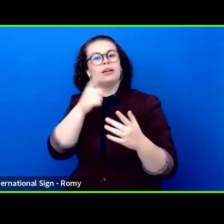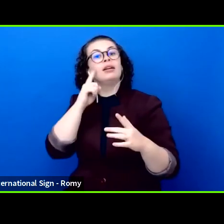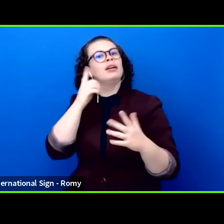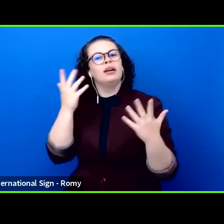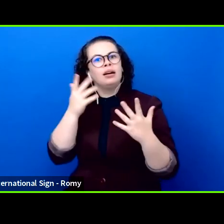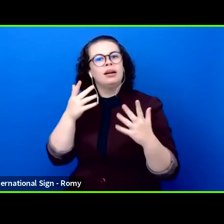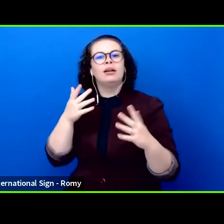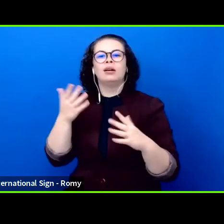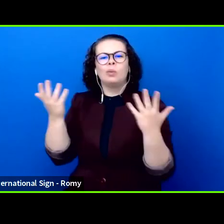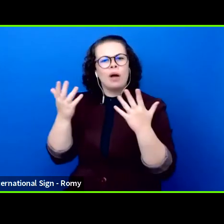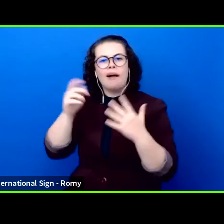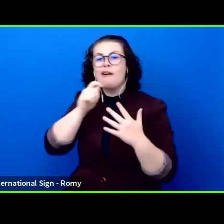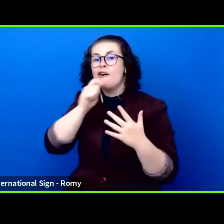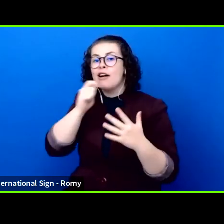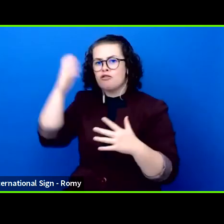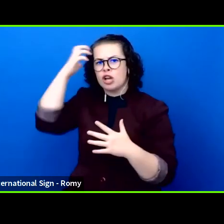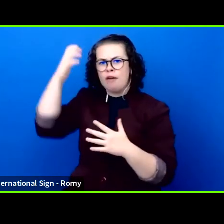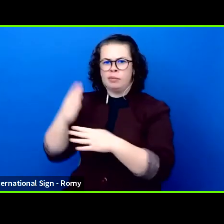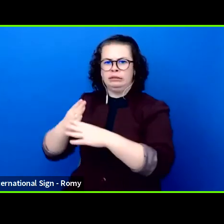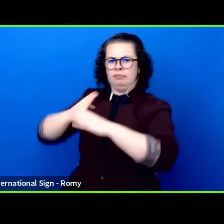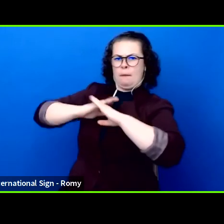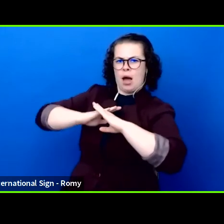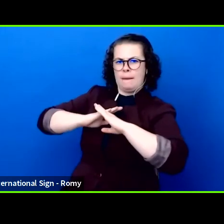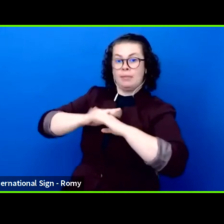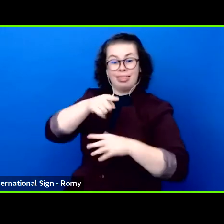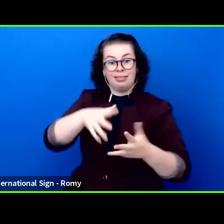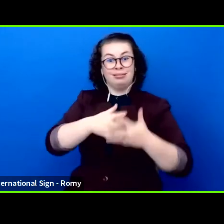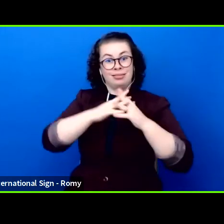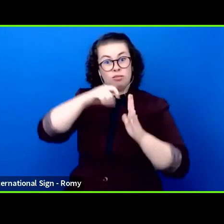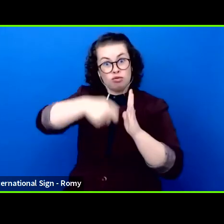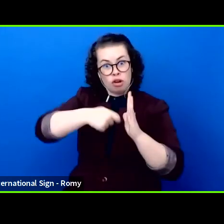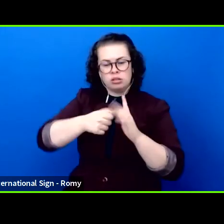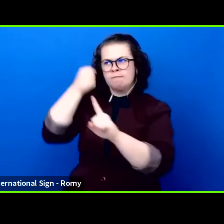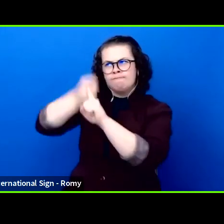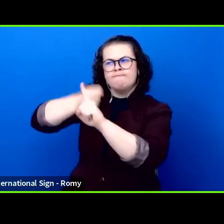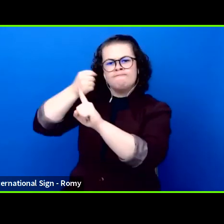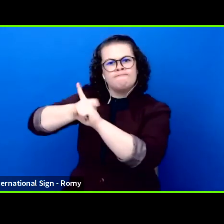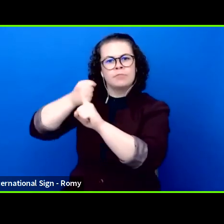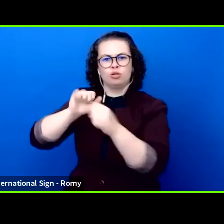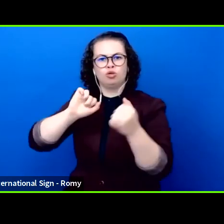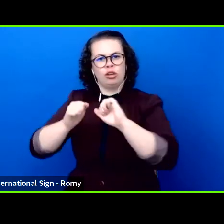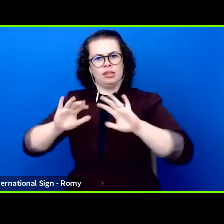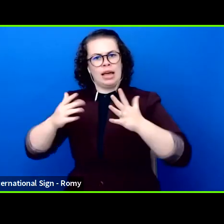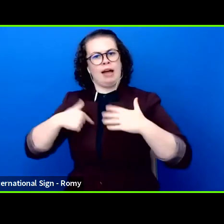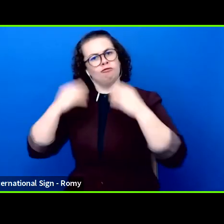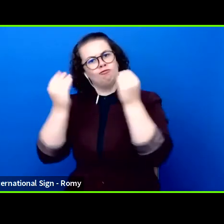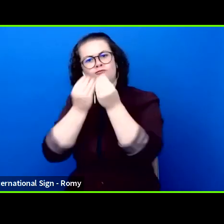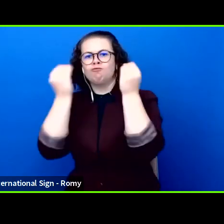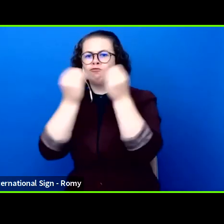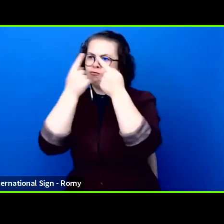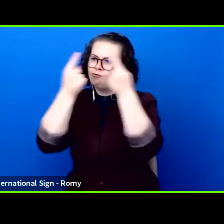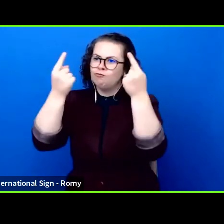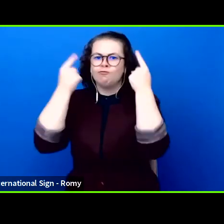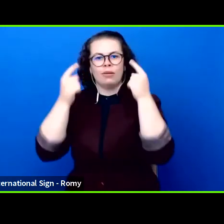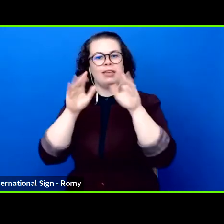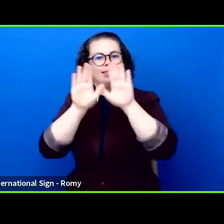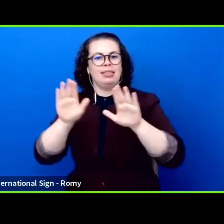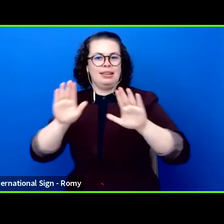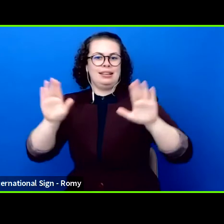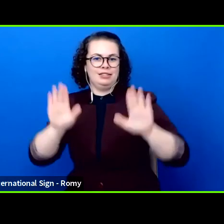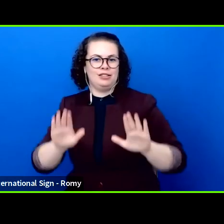against the Hungarian government. And the discussion, the panelists will unfold a perspective